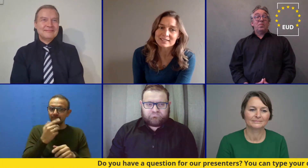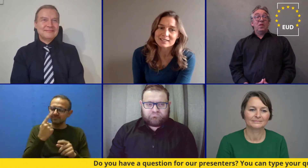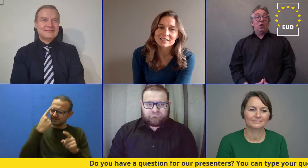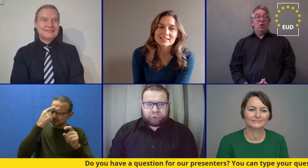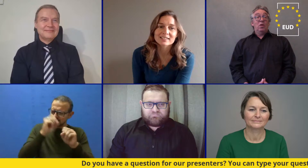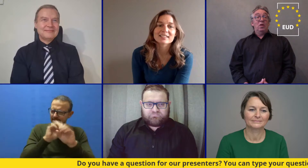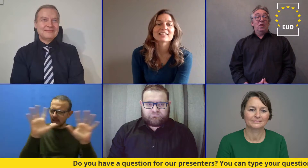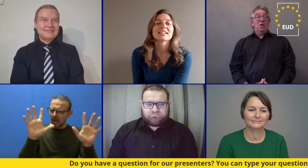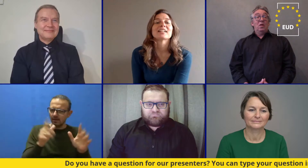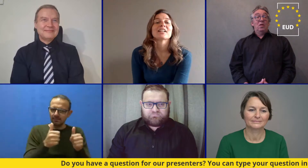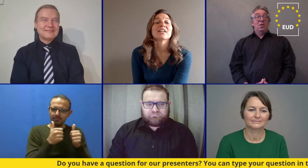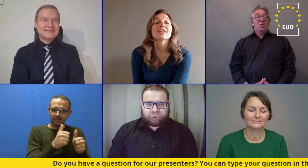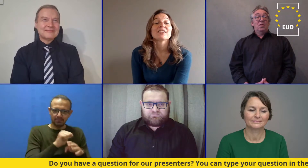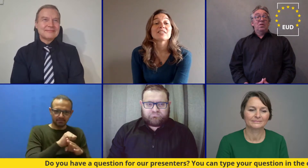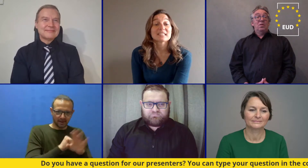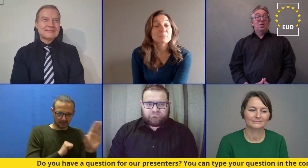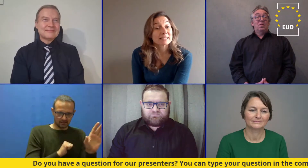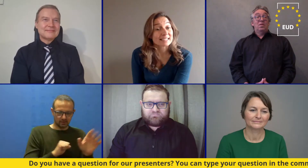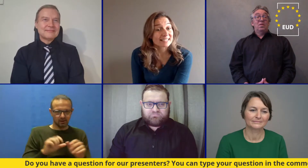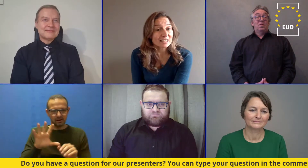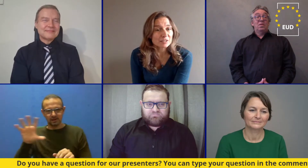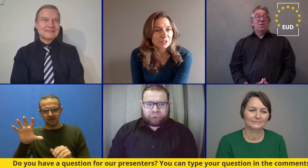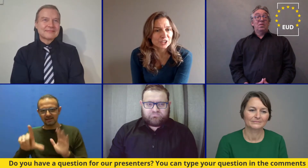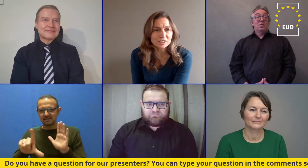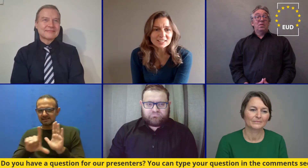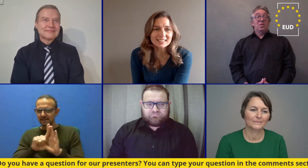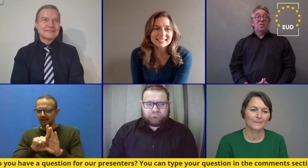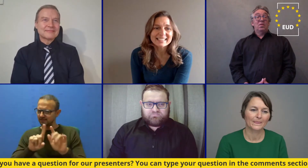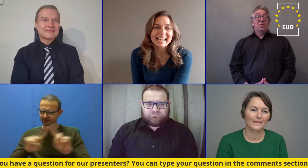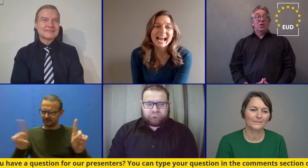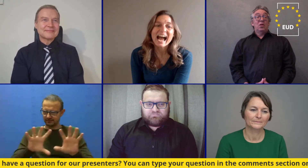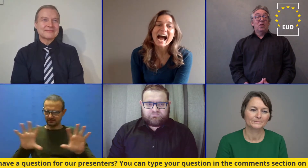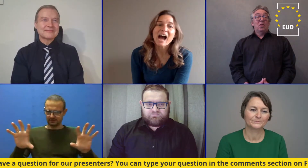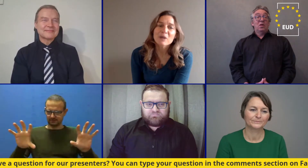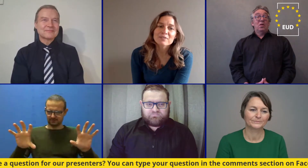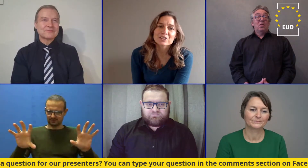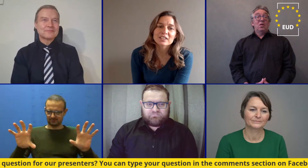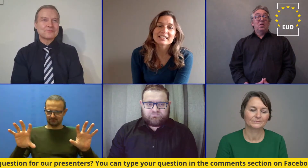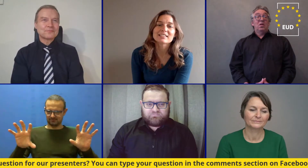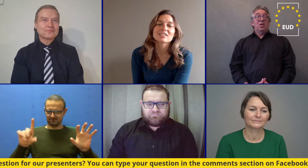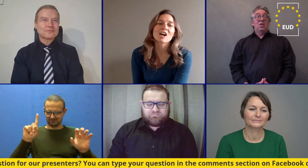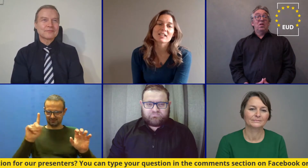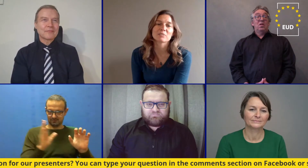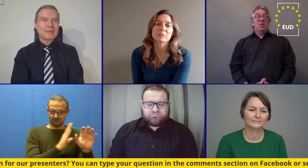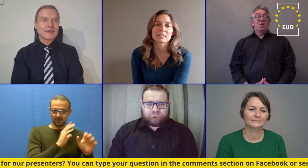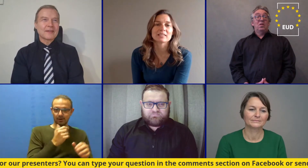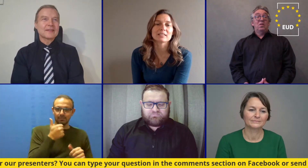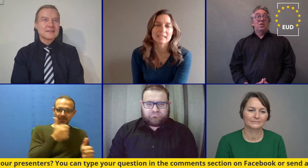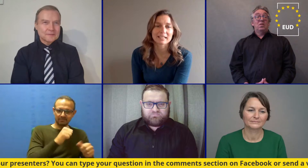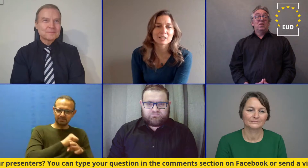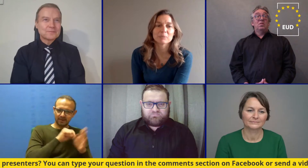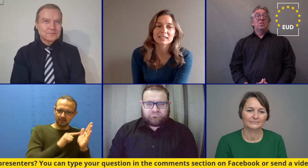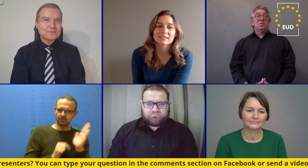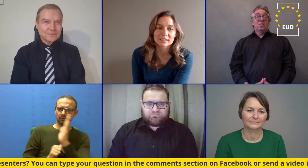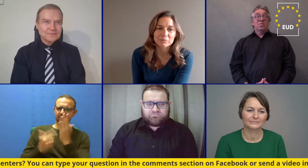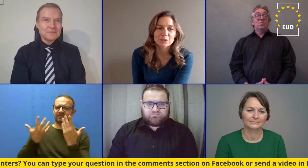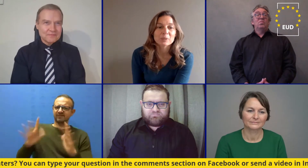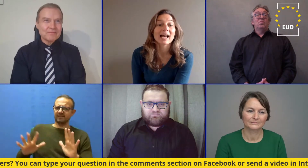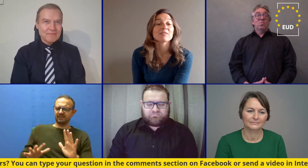it. This has been successful. However, it has not been taken up legally. We have